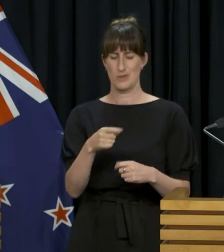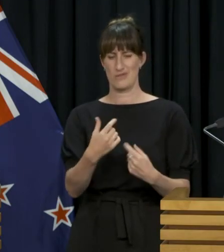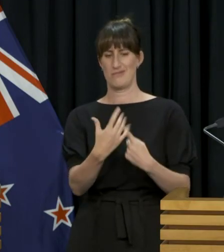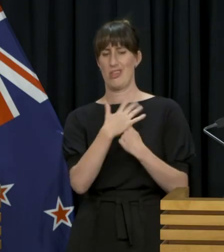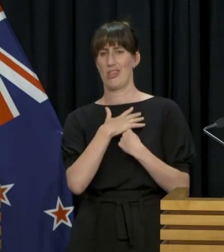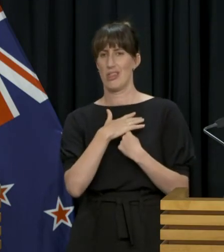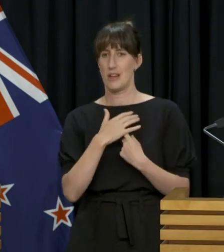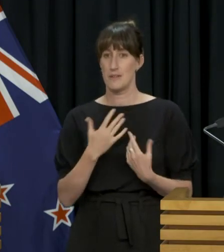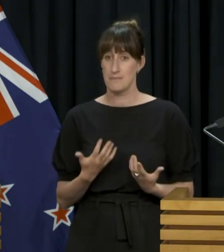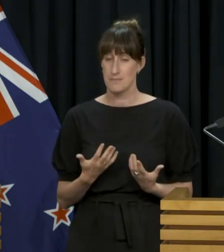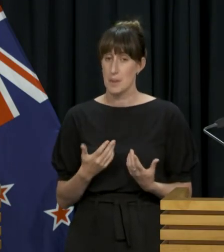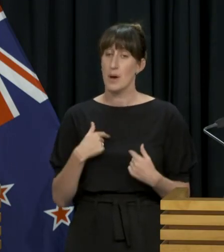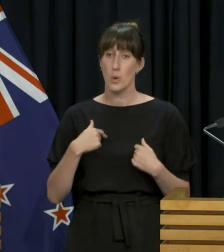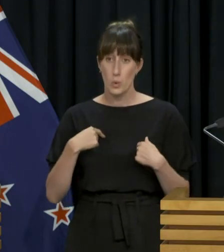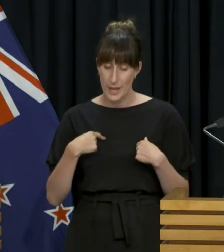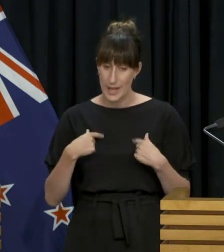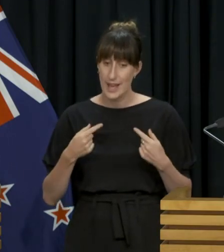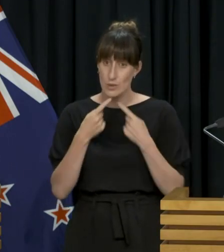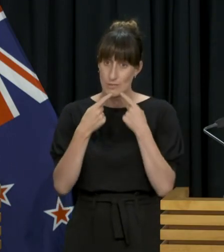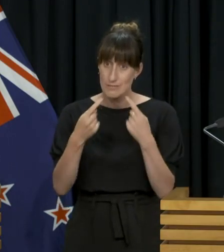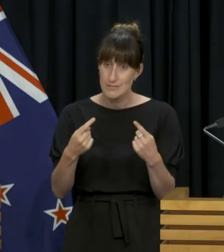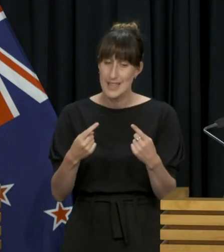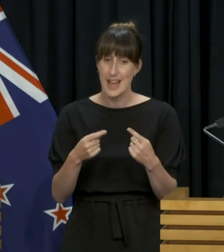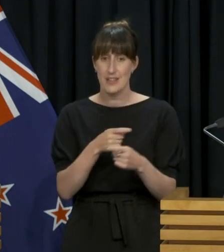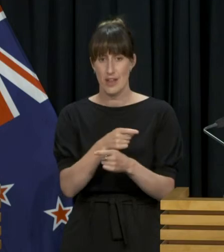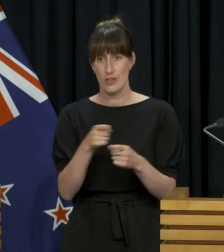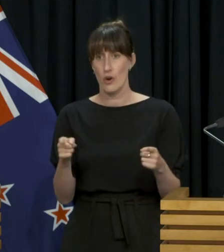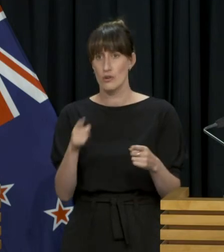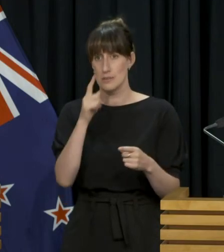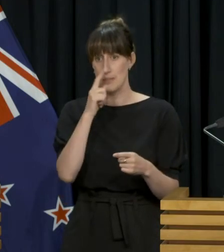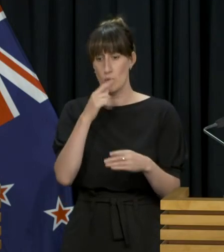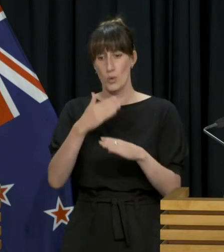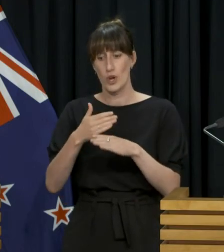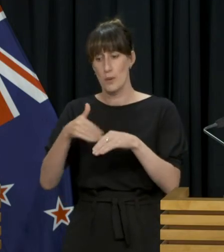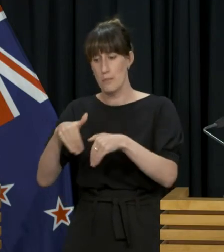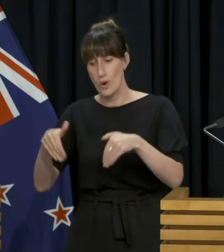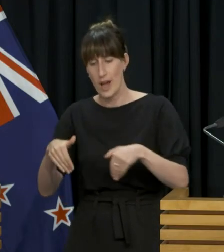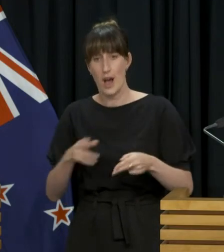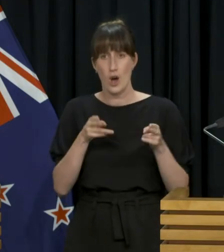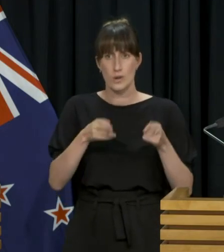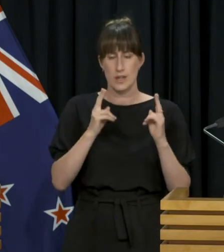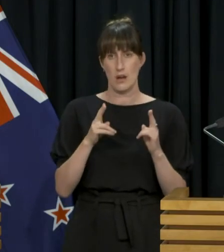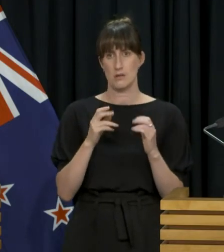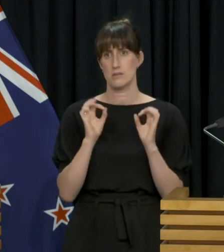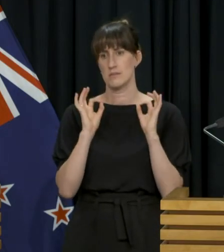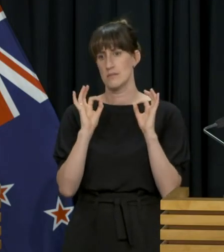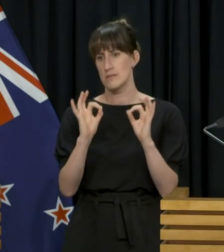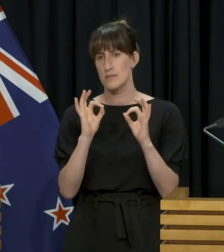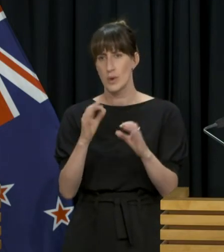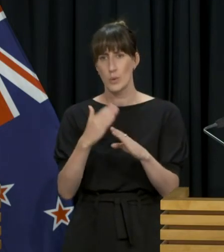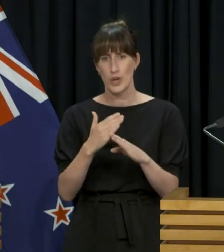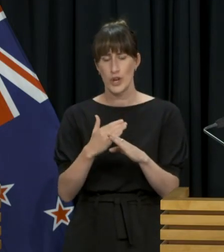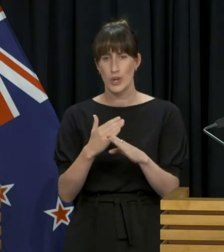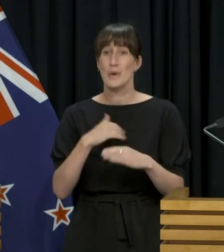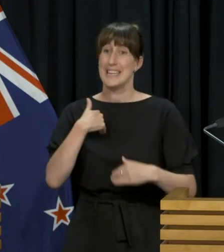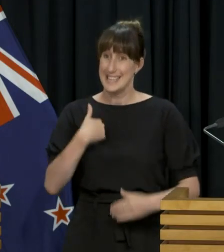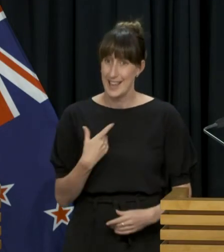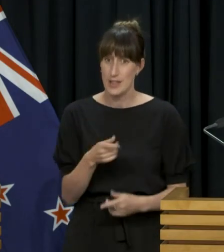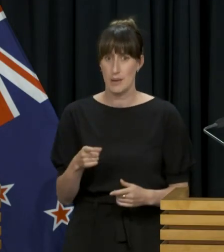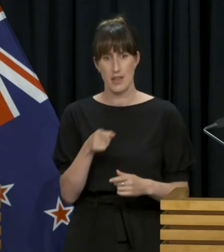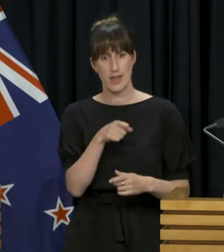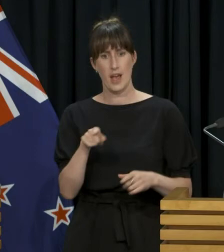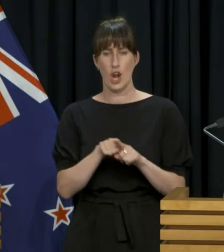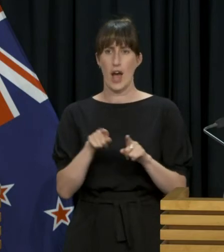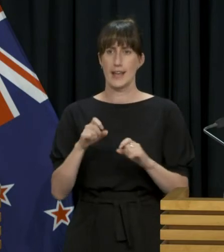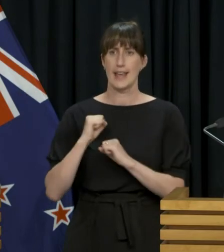are, and they are our national heroes here in this fight against COVID-19, and we need them to keep doing the work that